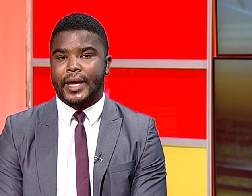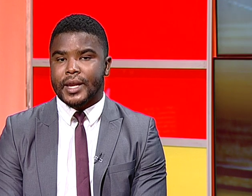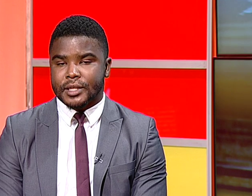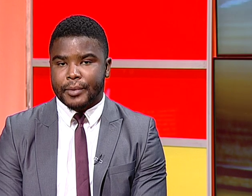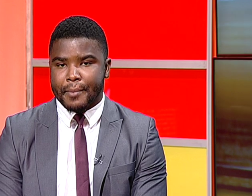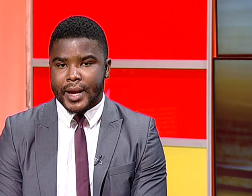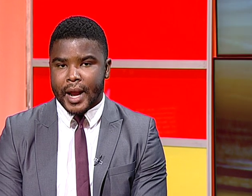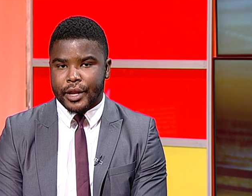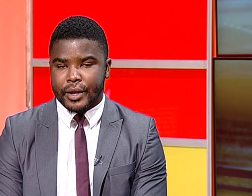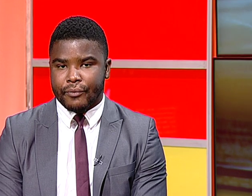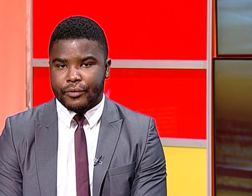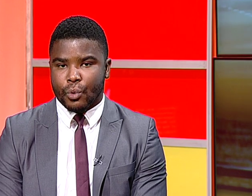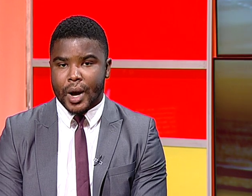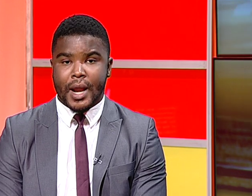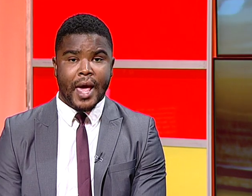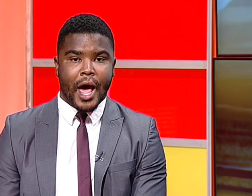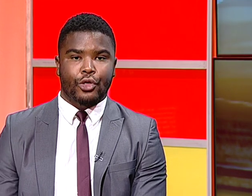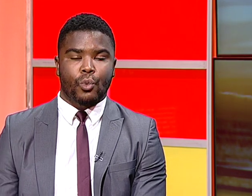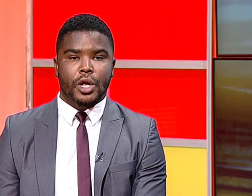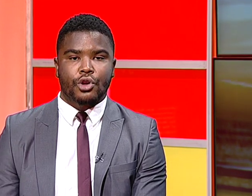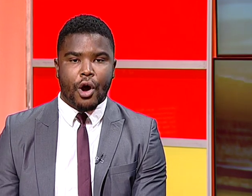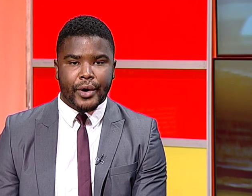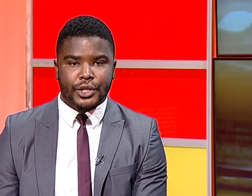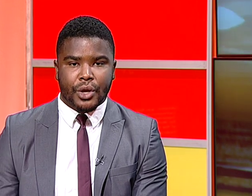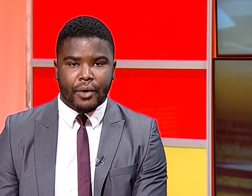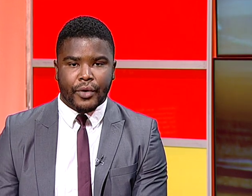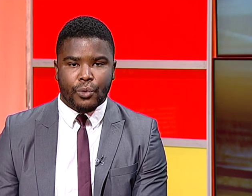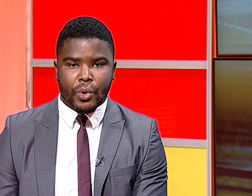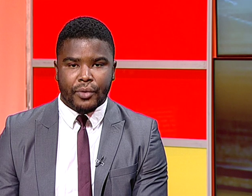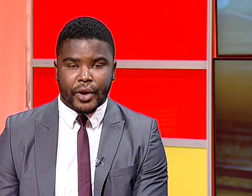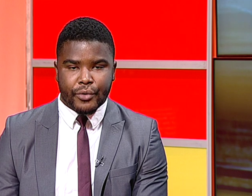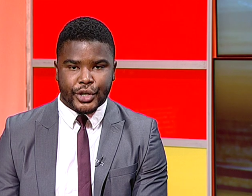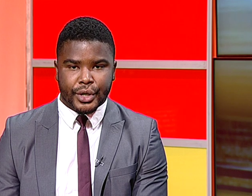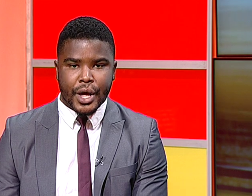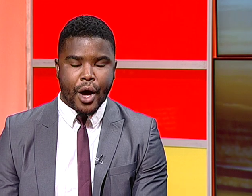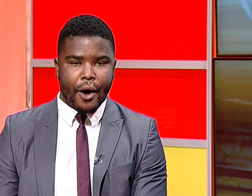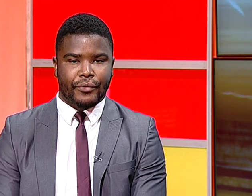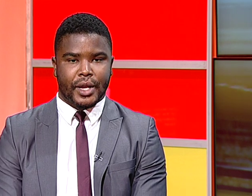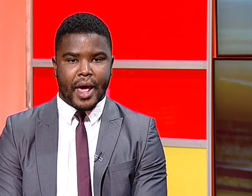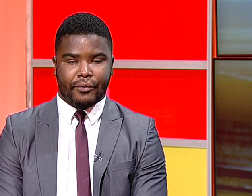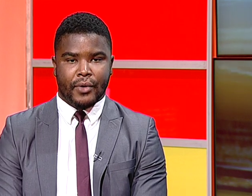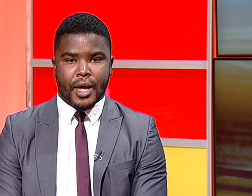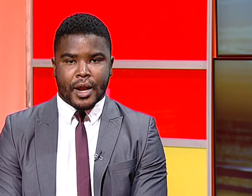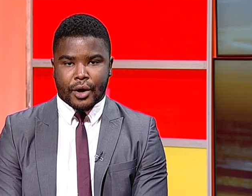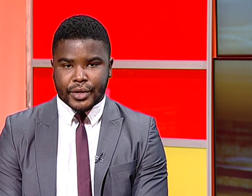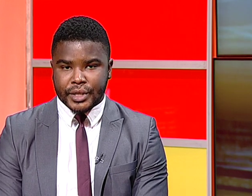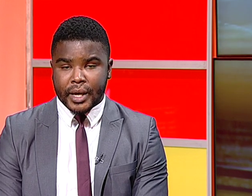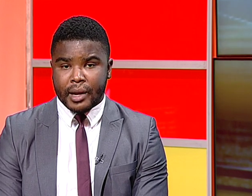in September 1951 at the World Congress of the World Federation of the Deaf. Now, this year,